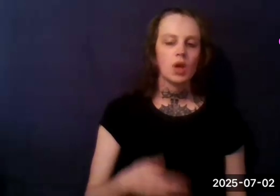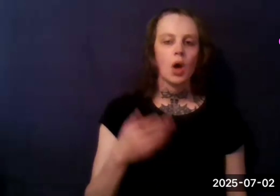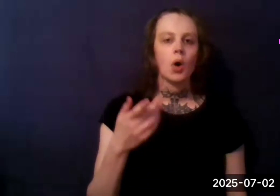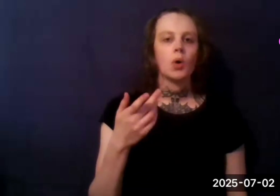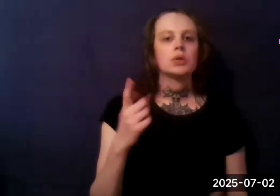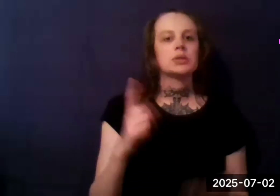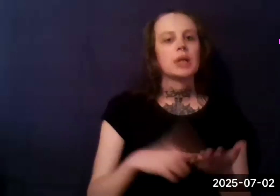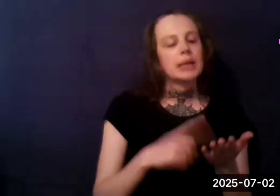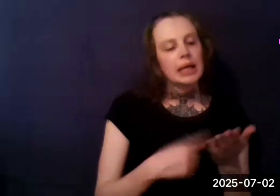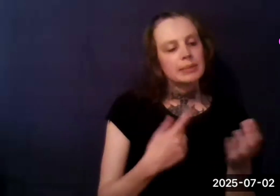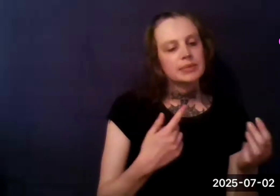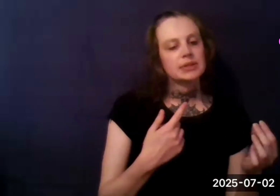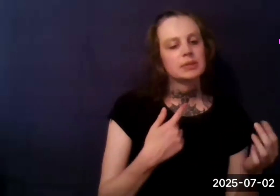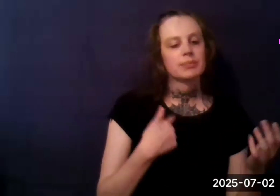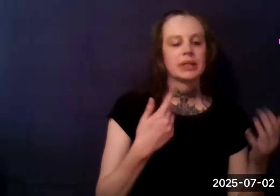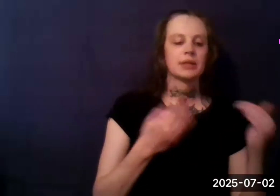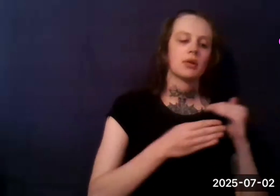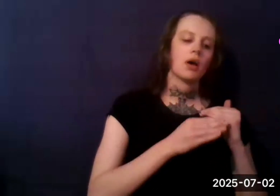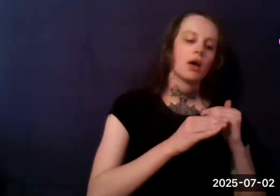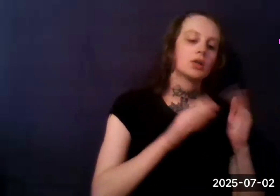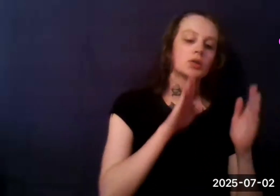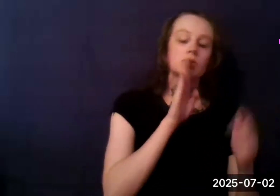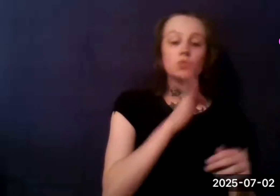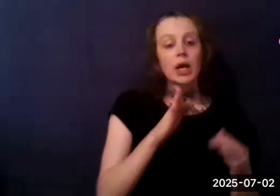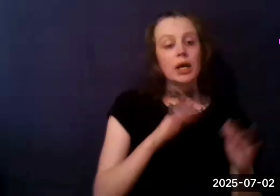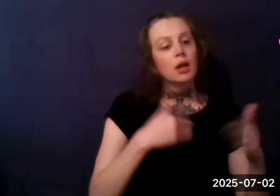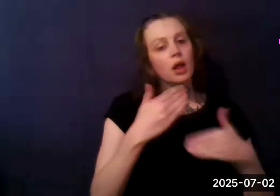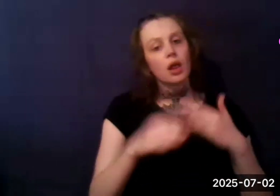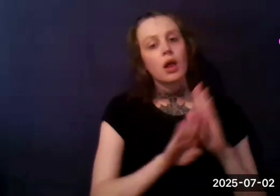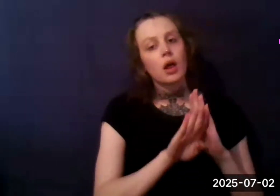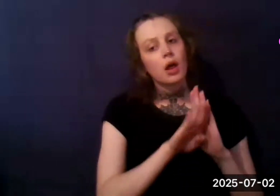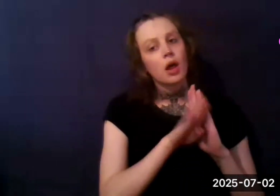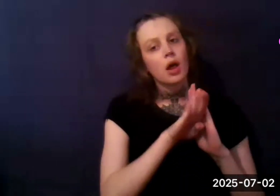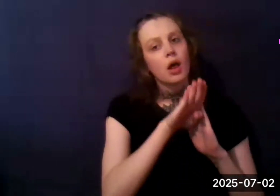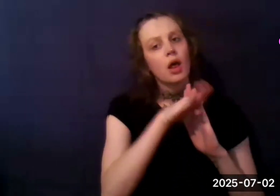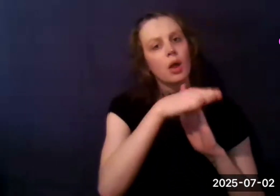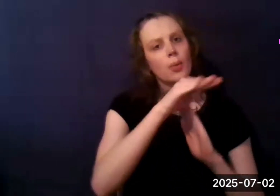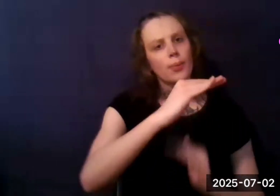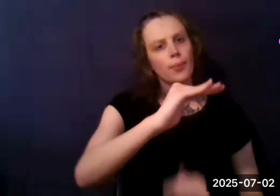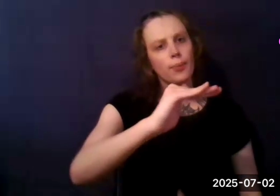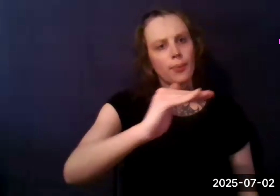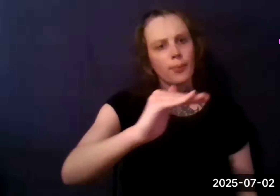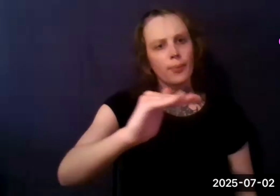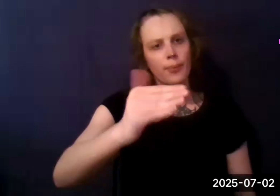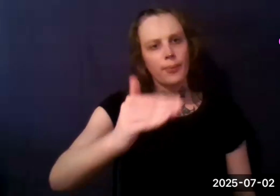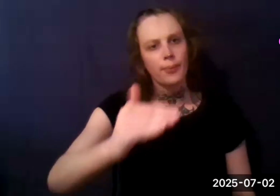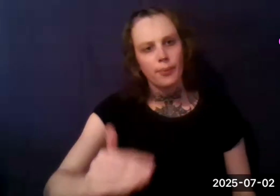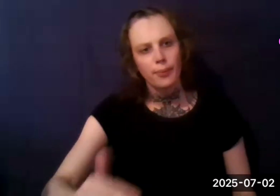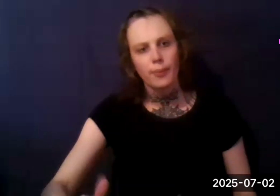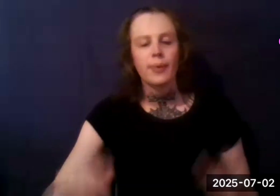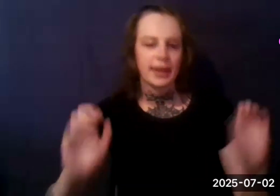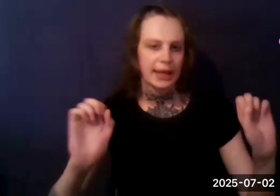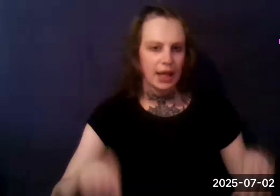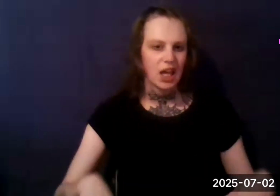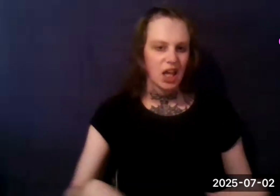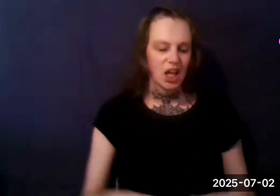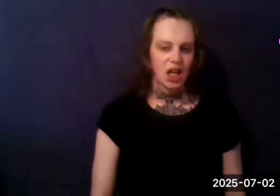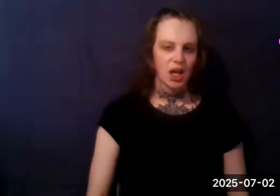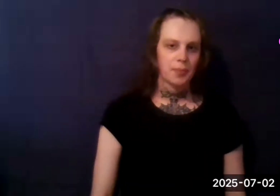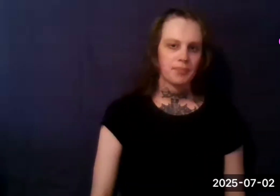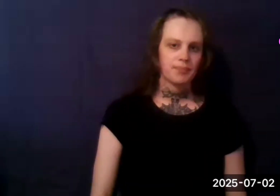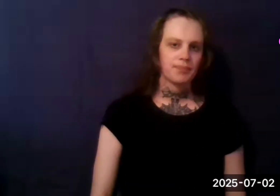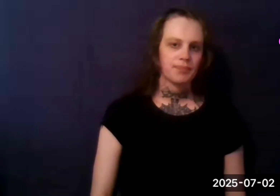those darker like dry drunk times of my sobriety. Um, because like I want to say